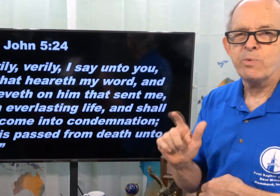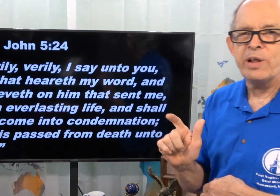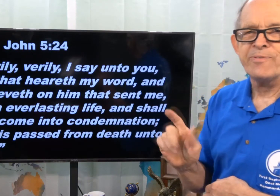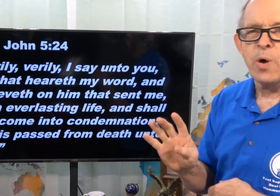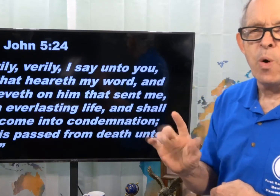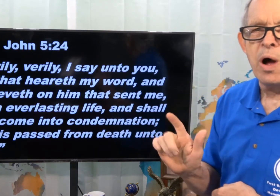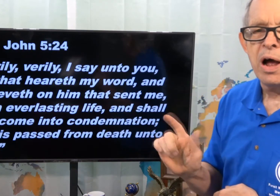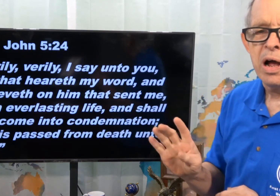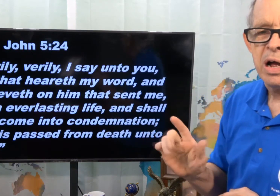John 5:24.